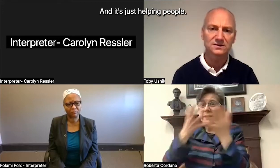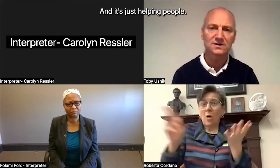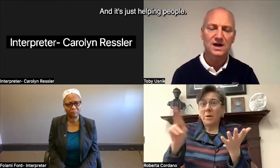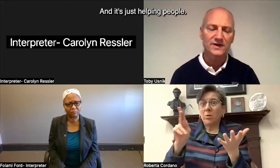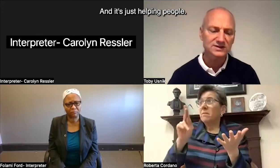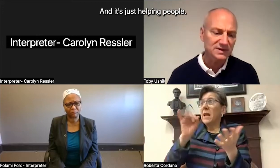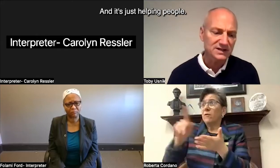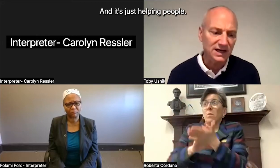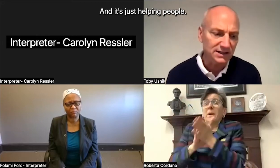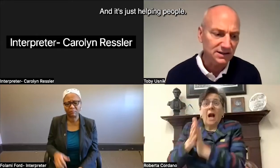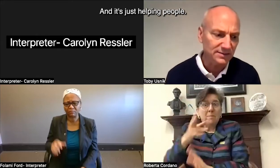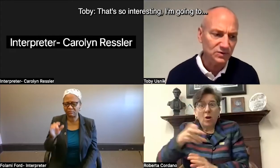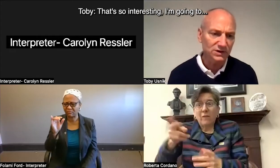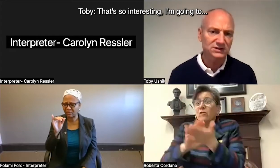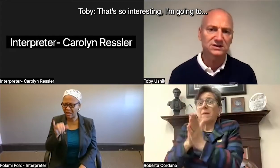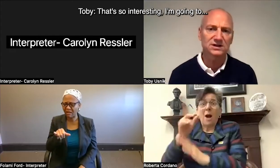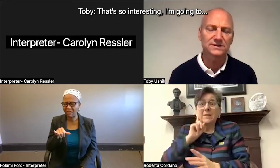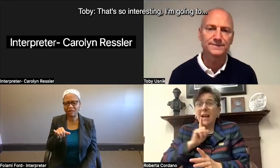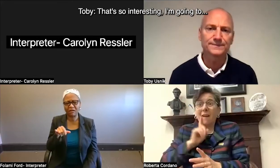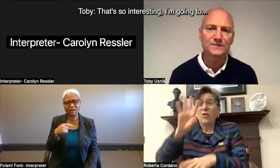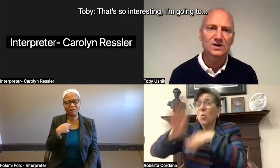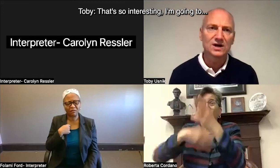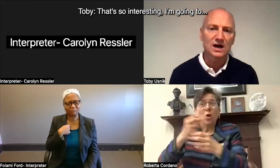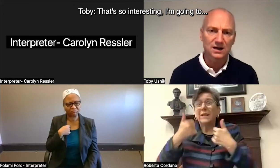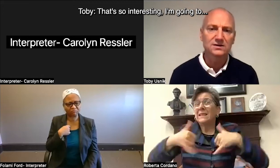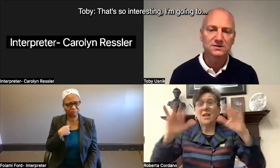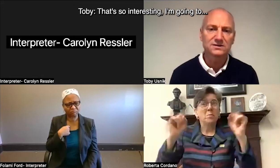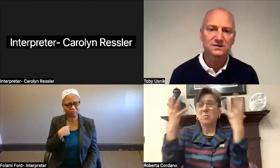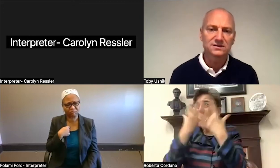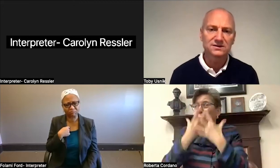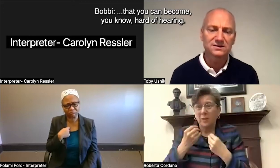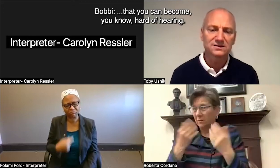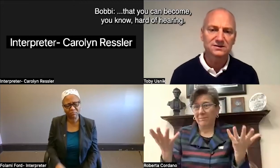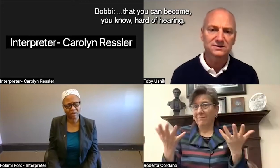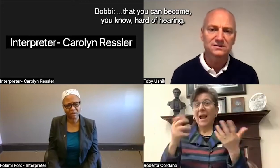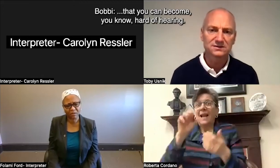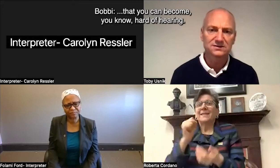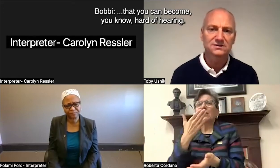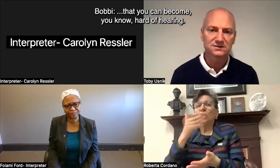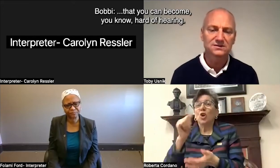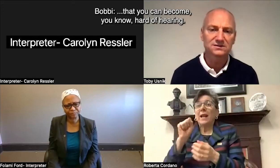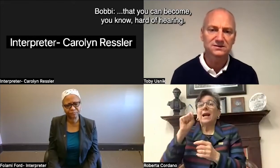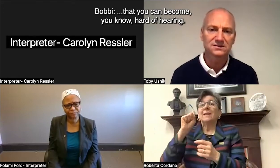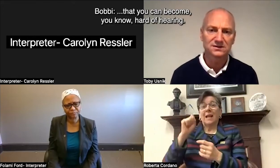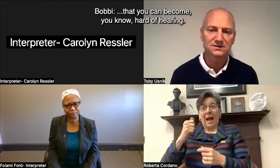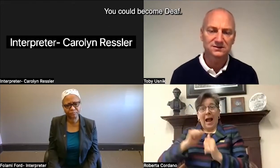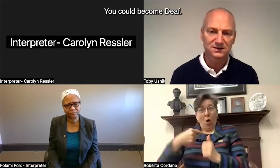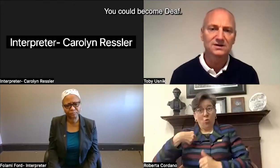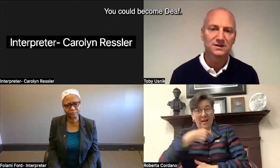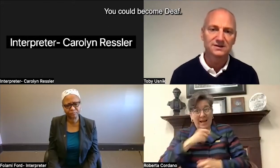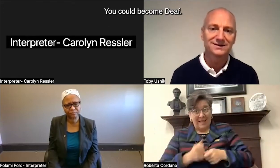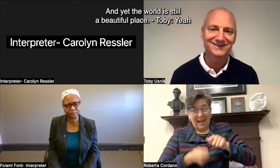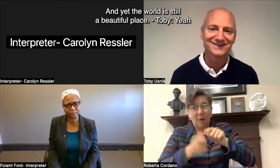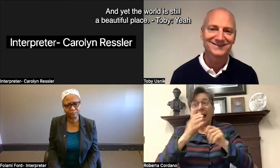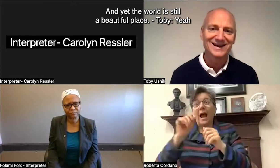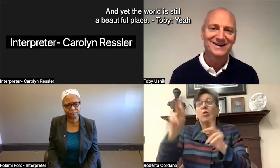people. That's amazing. I'm going to... That you can become hard of hearing, you can become deaf, and yet the world is still a beautiful